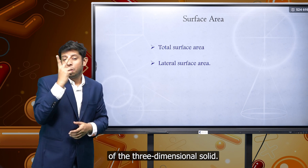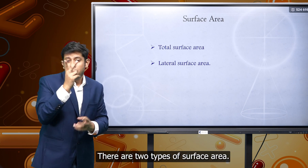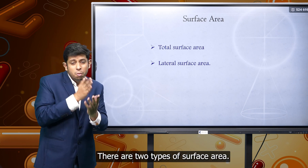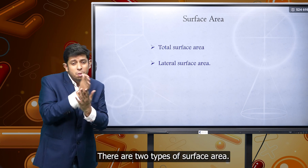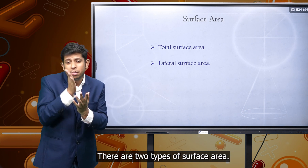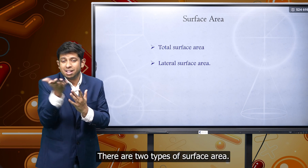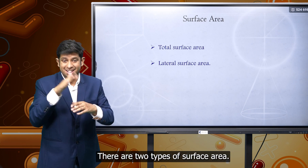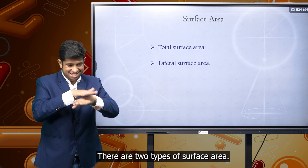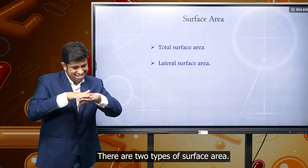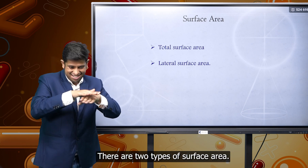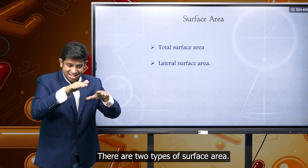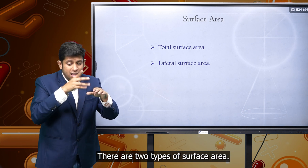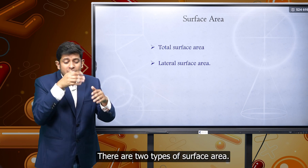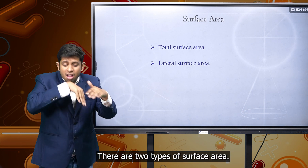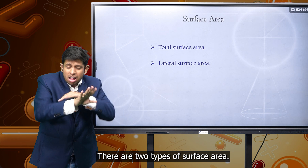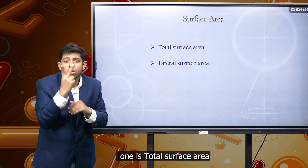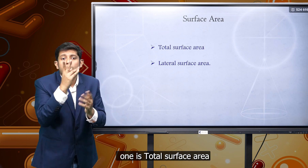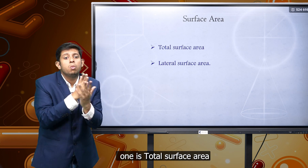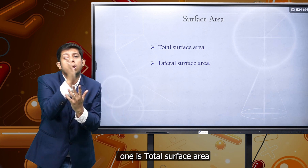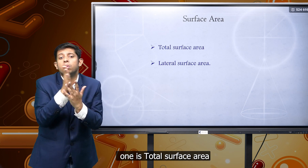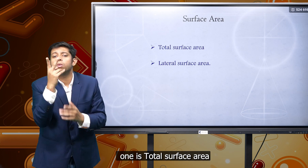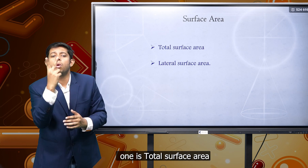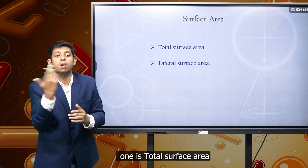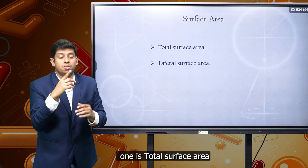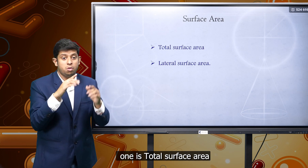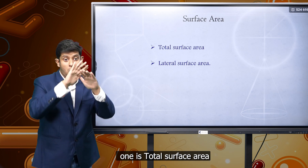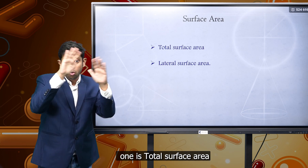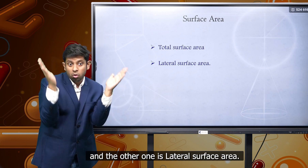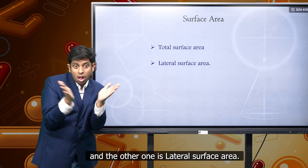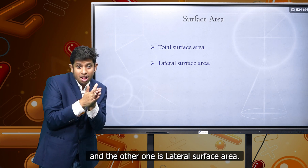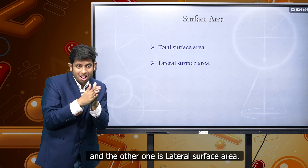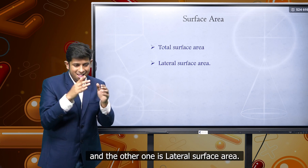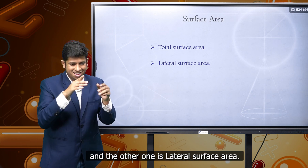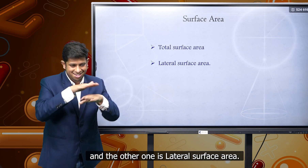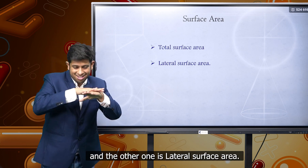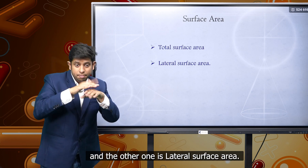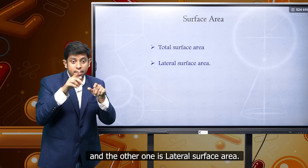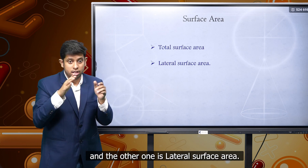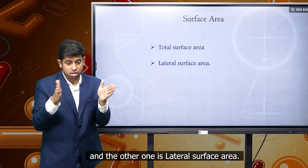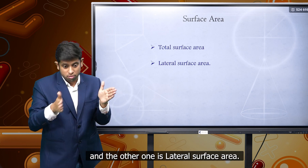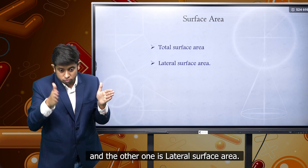There are two types of surface area. One is total surface area and the other one is lateral surface area.